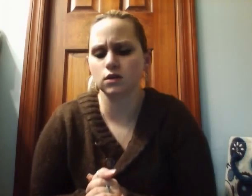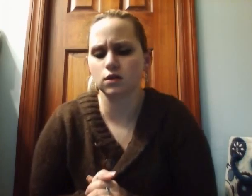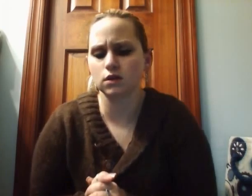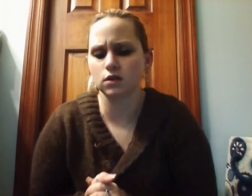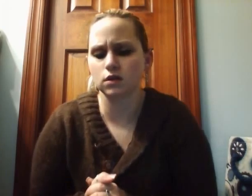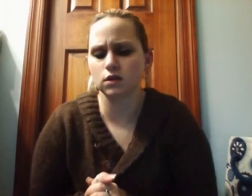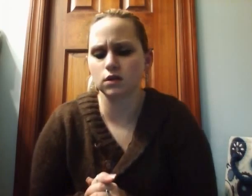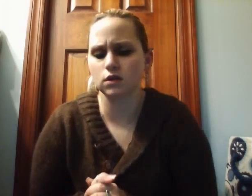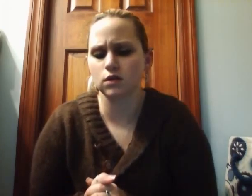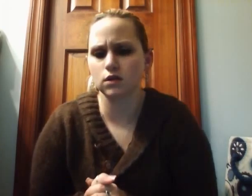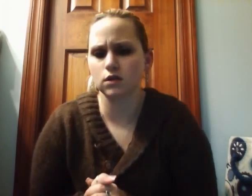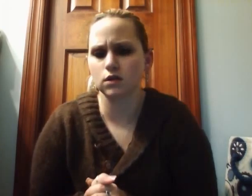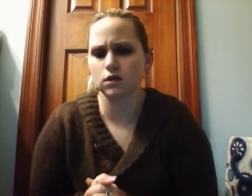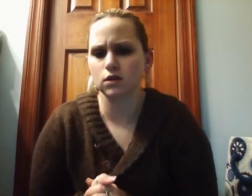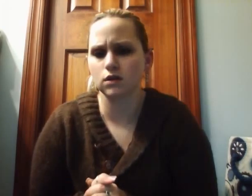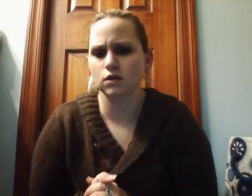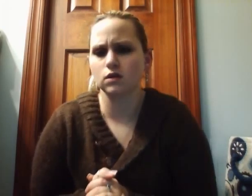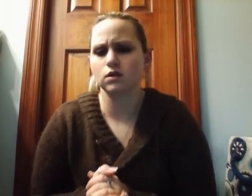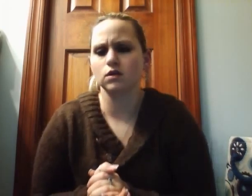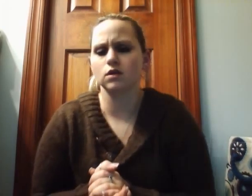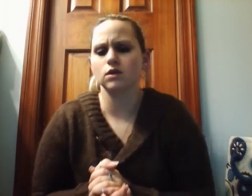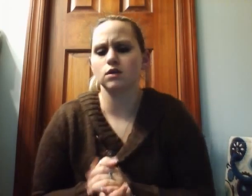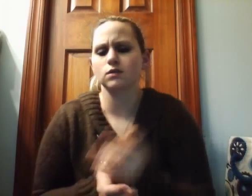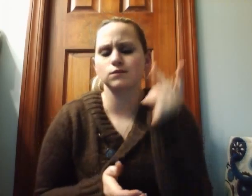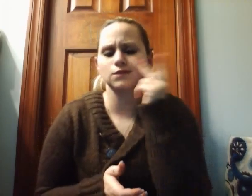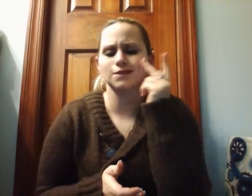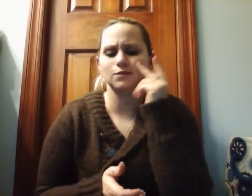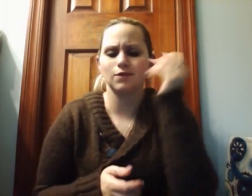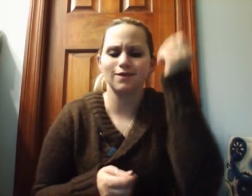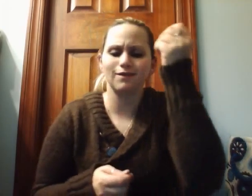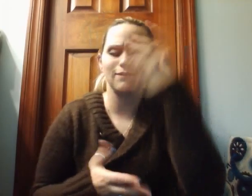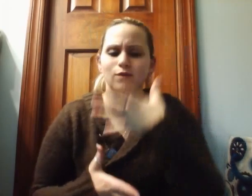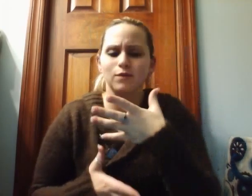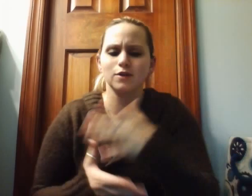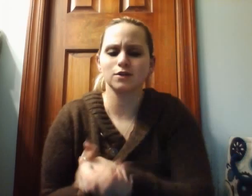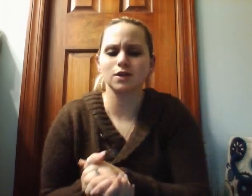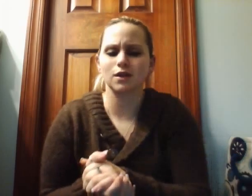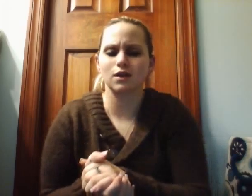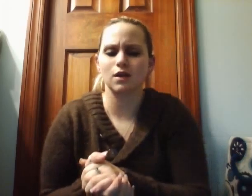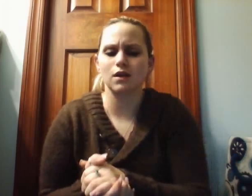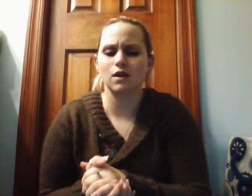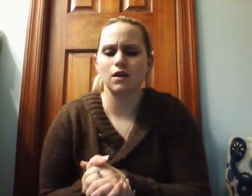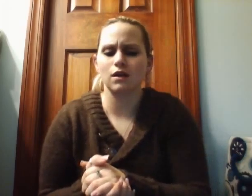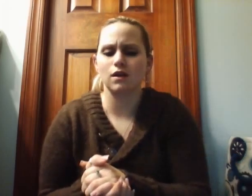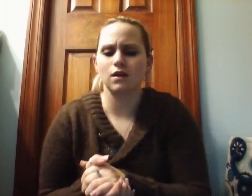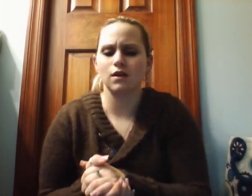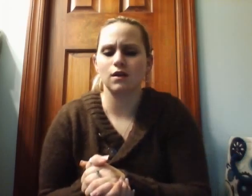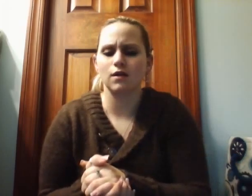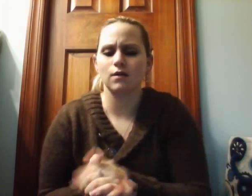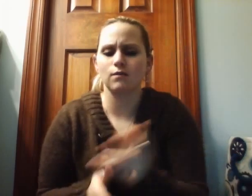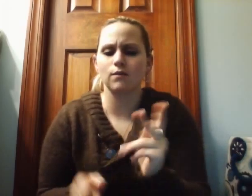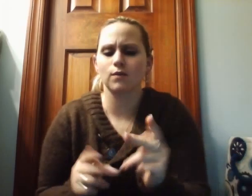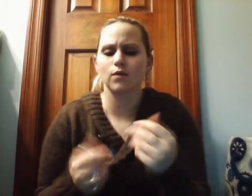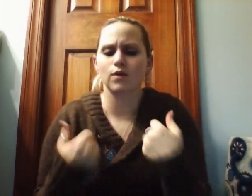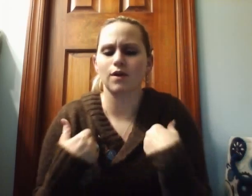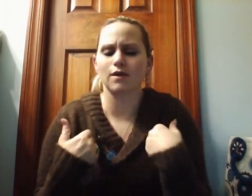kind of research and information that they have available, including people with disabilities and trips in the boundary waters, and a variety of other